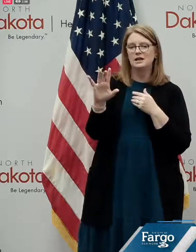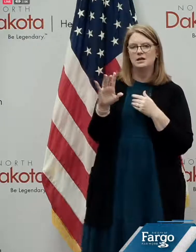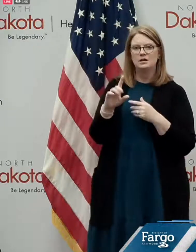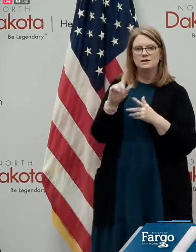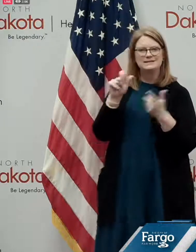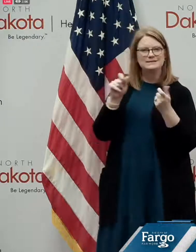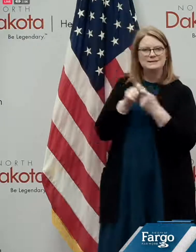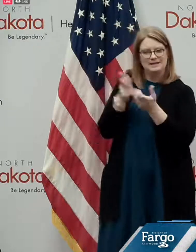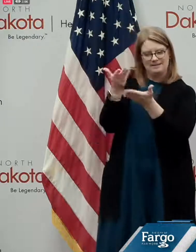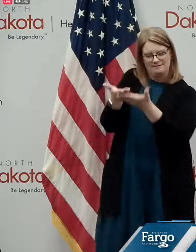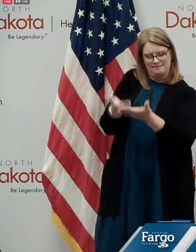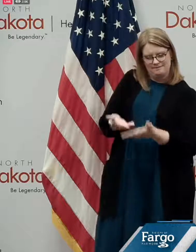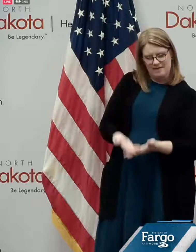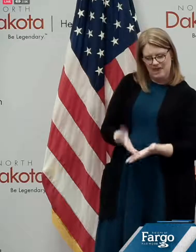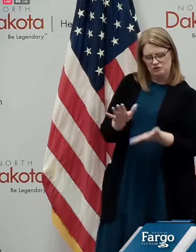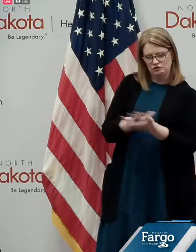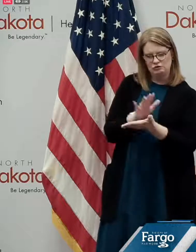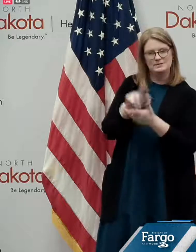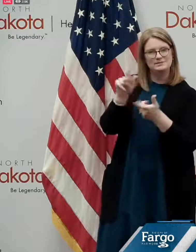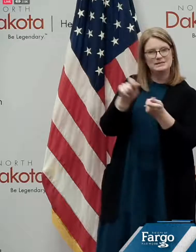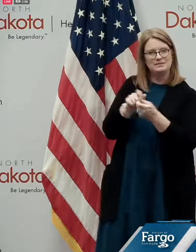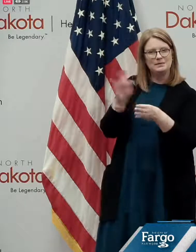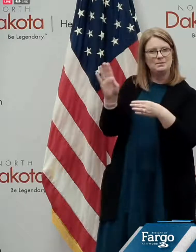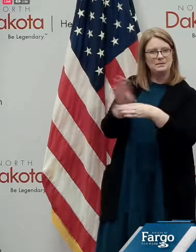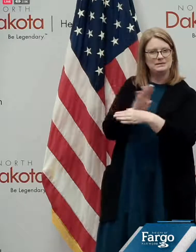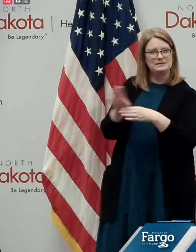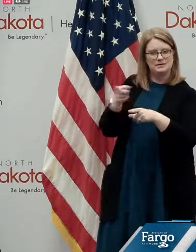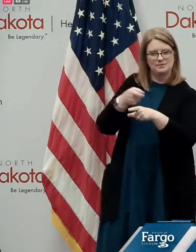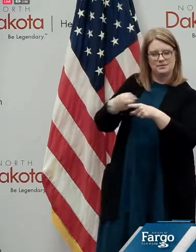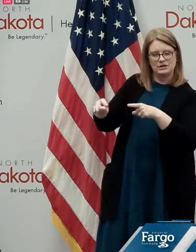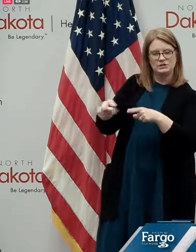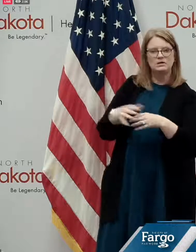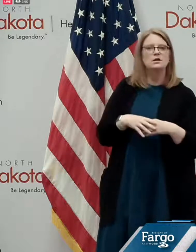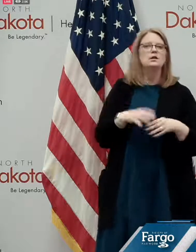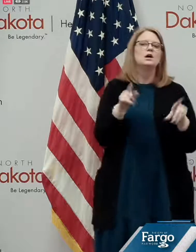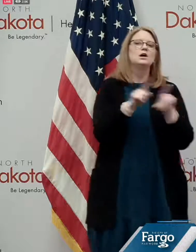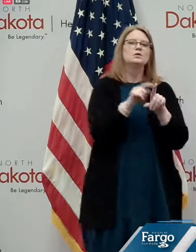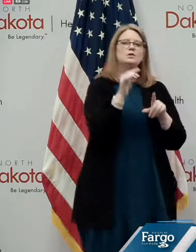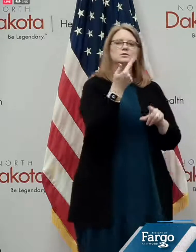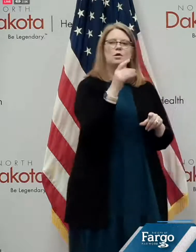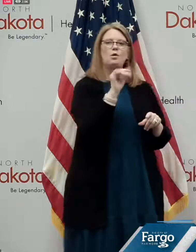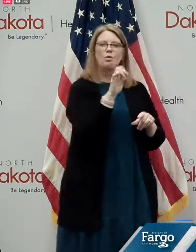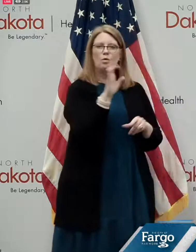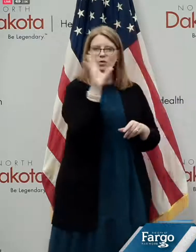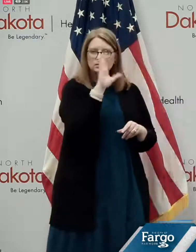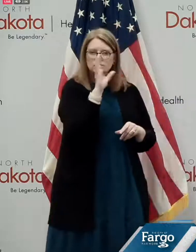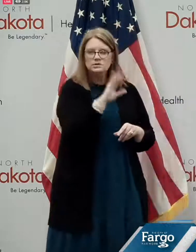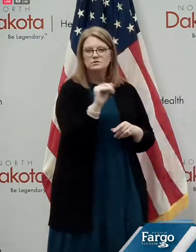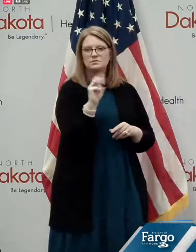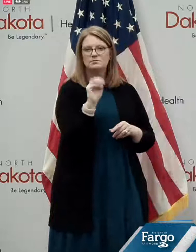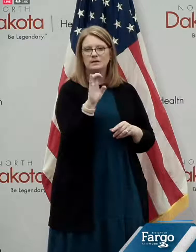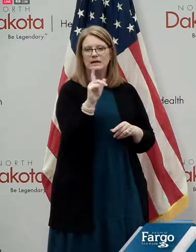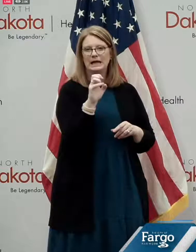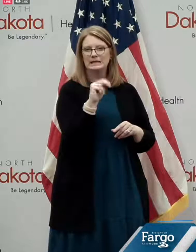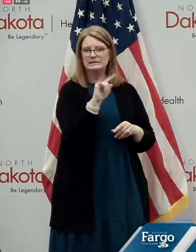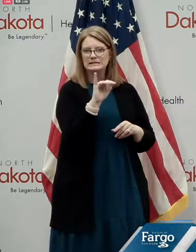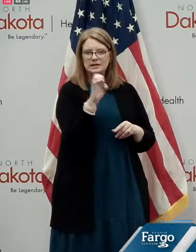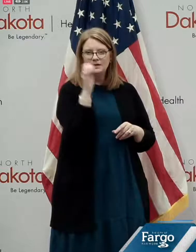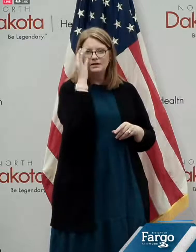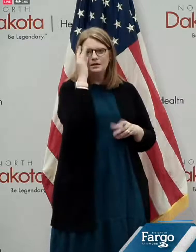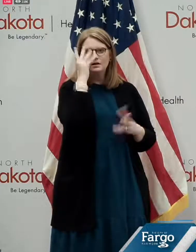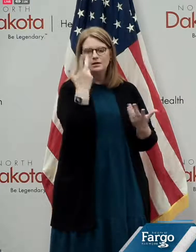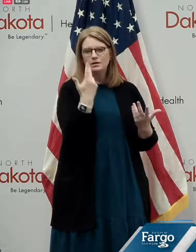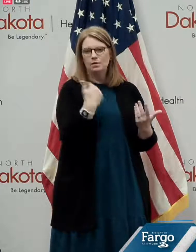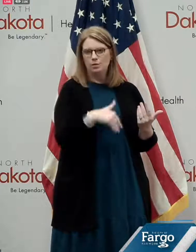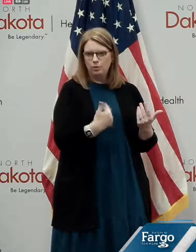sheets relating to specific industries. You can also do a Google search. McKinsey has done some tremendous work on writing